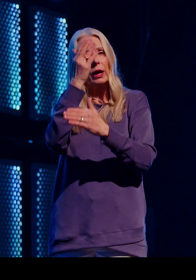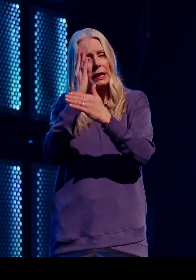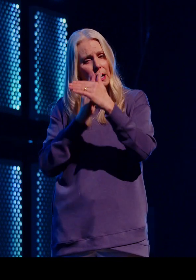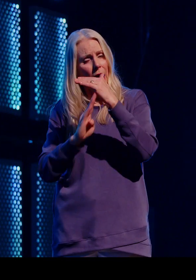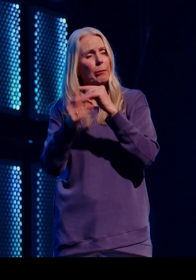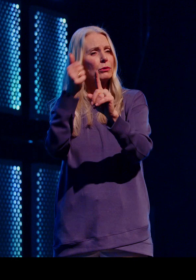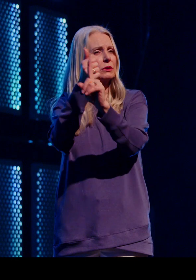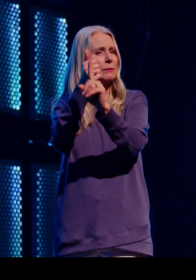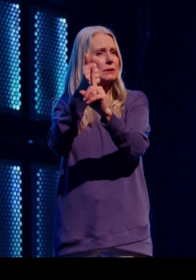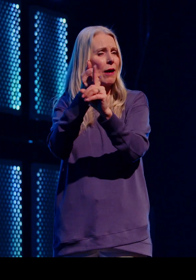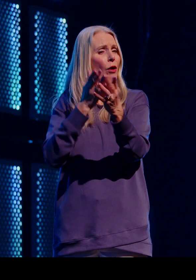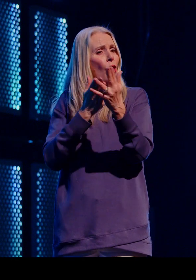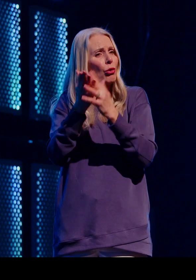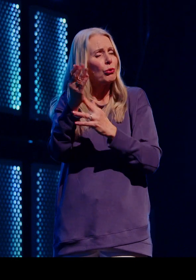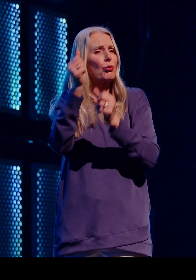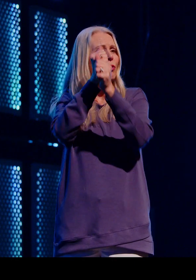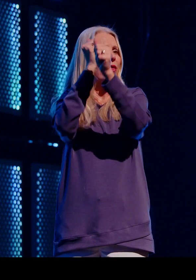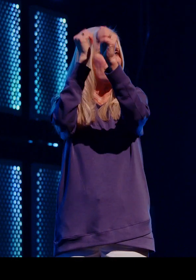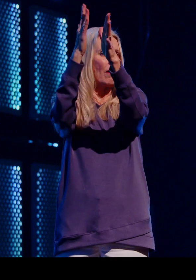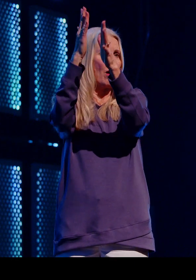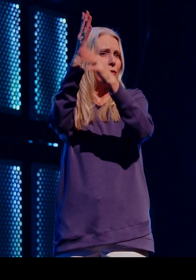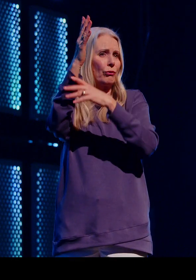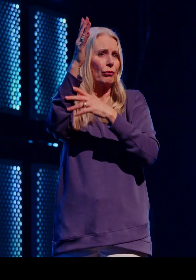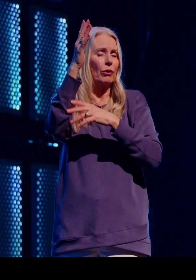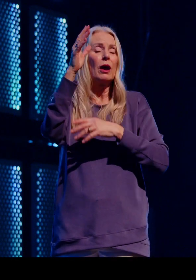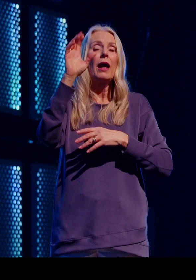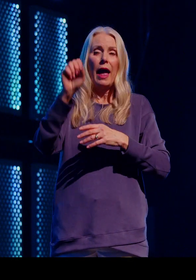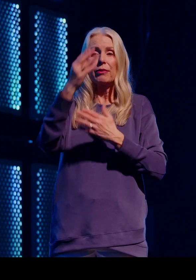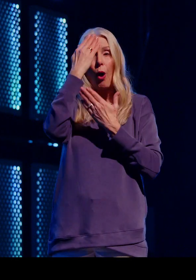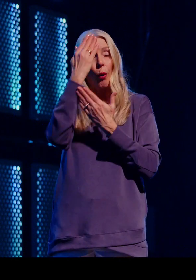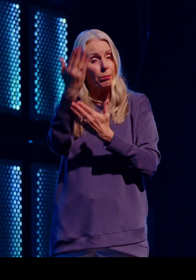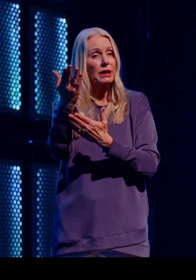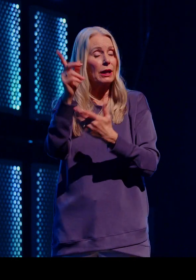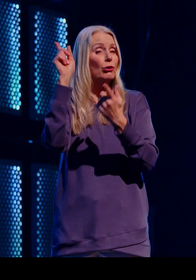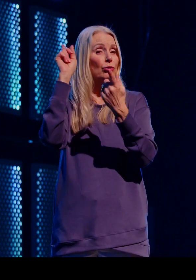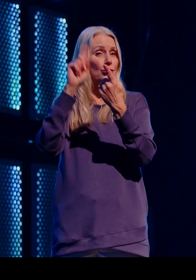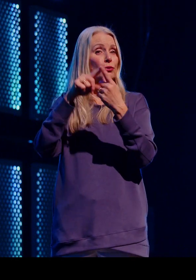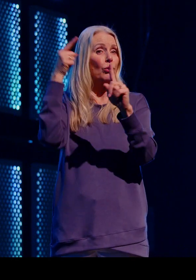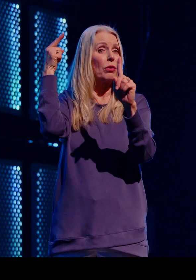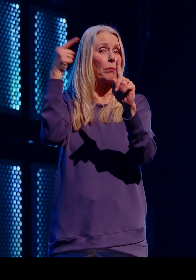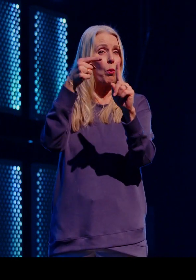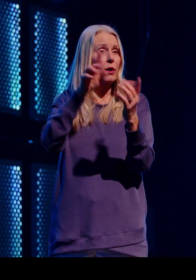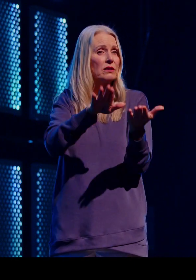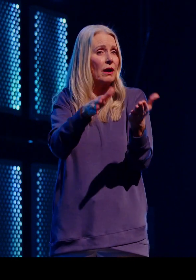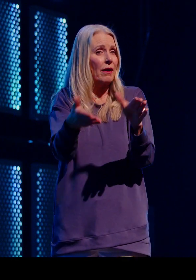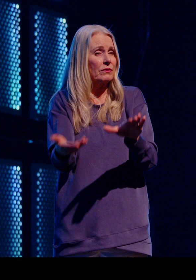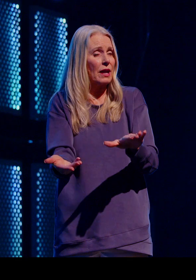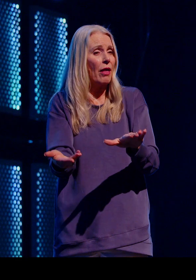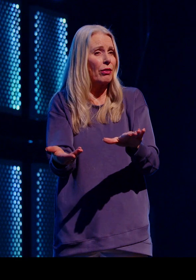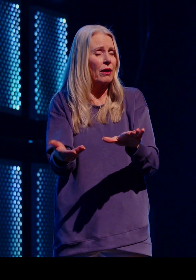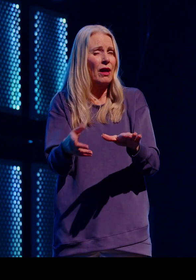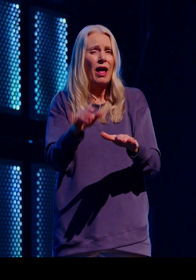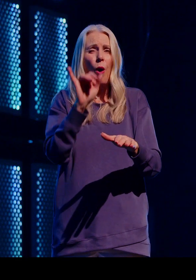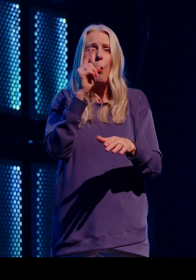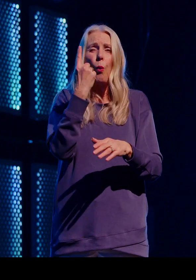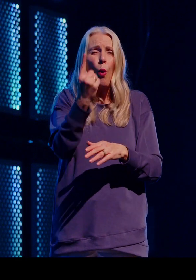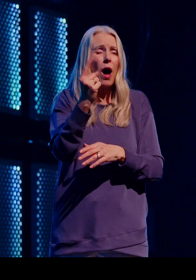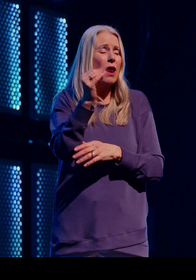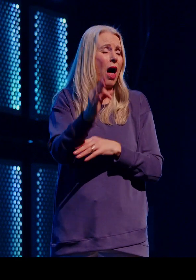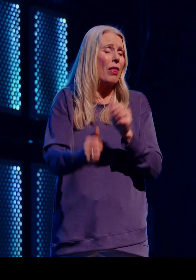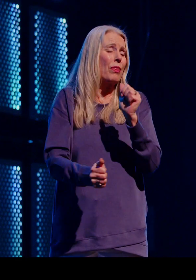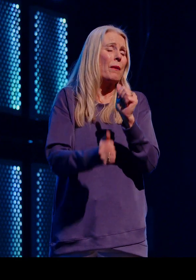will to the obedience of the Father. And he's obedience to the point of death, even death in a most painful,